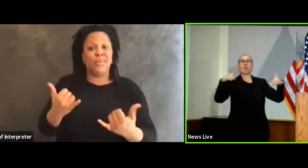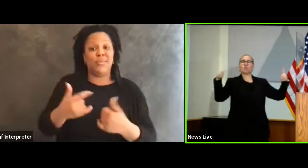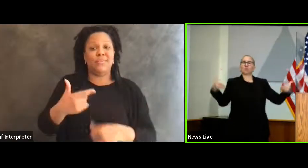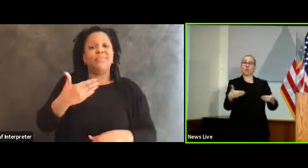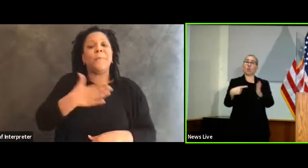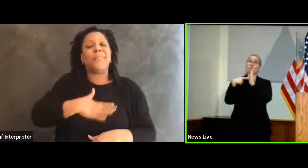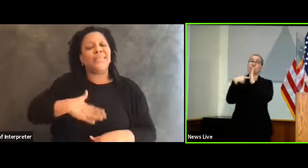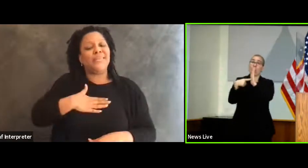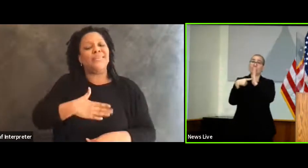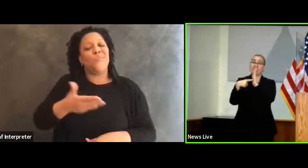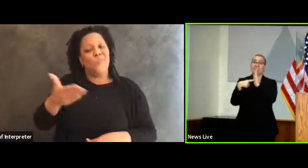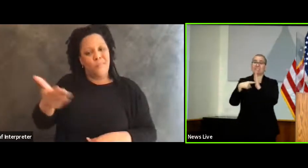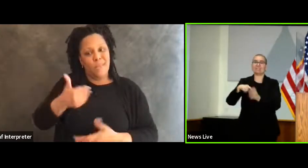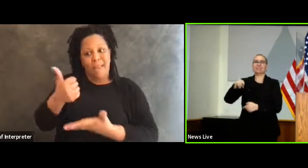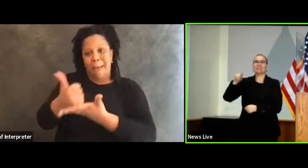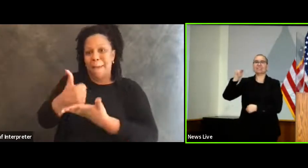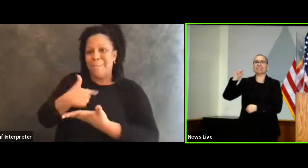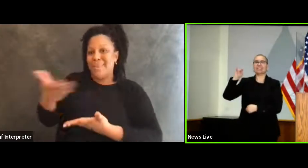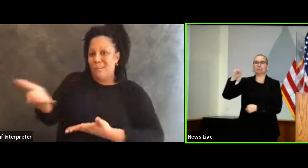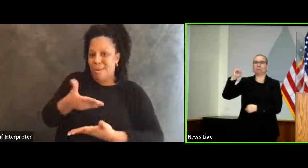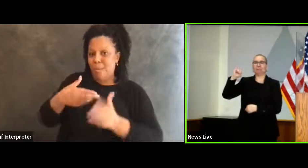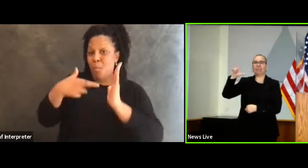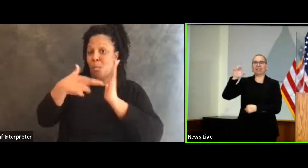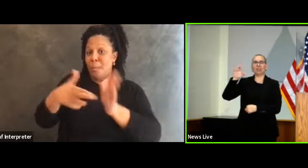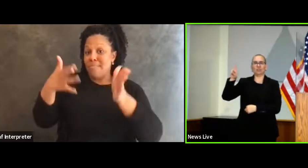Representative Tim Miller.